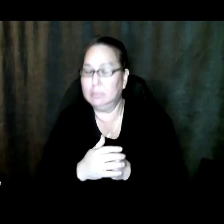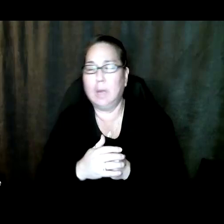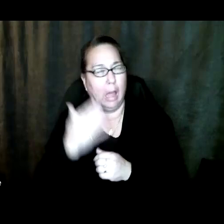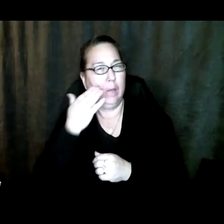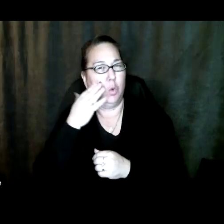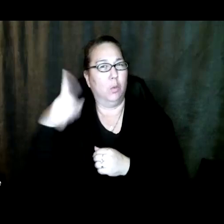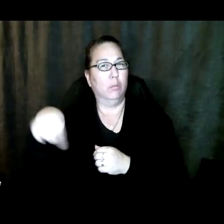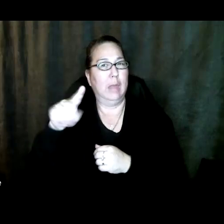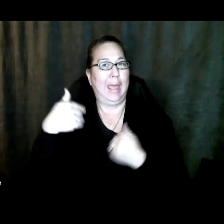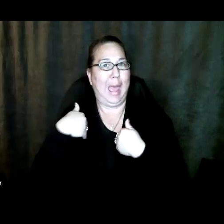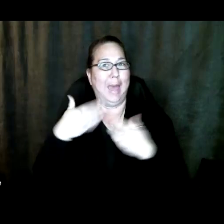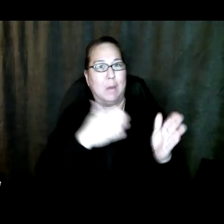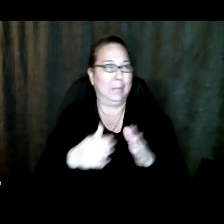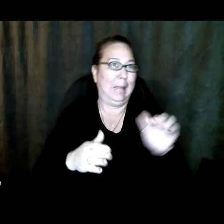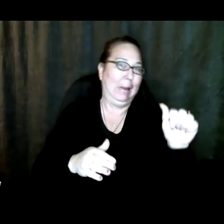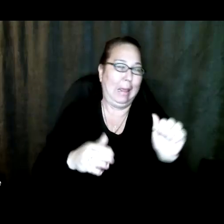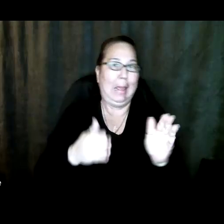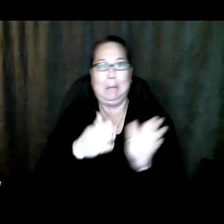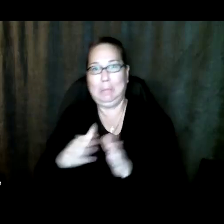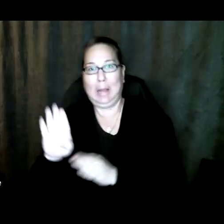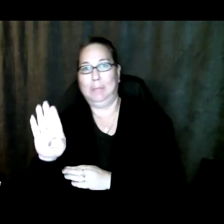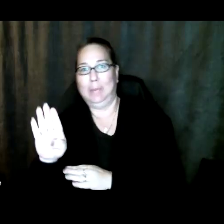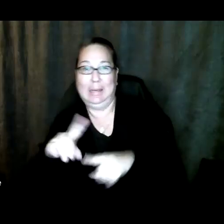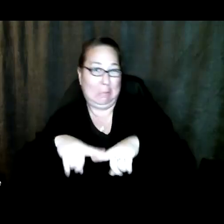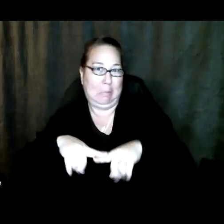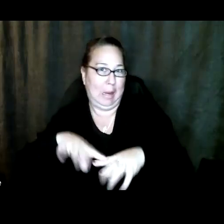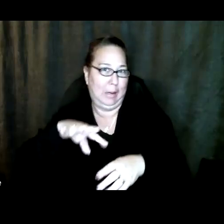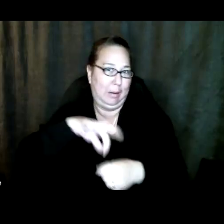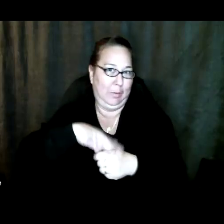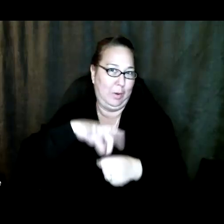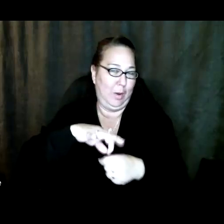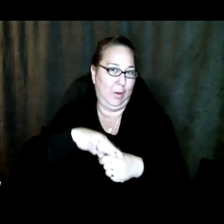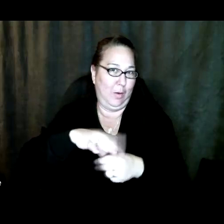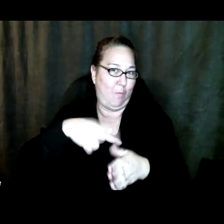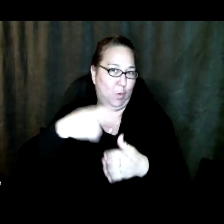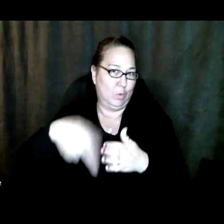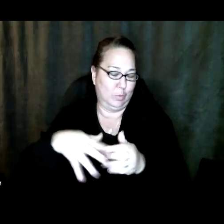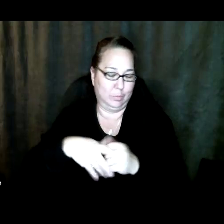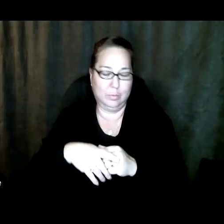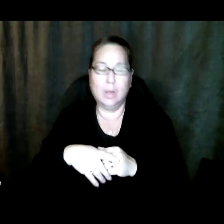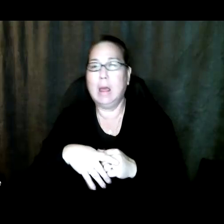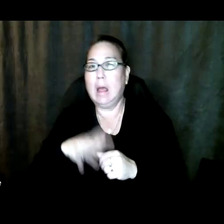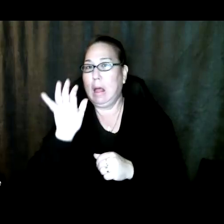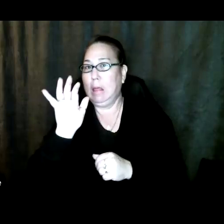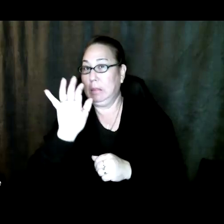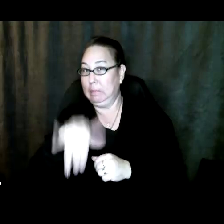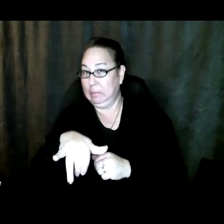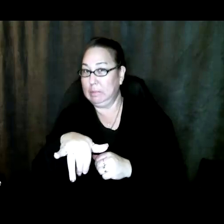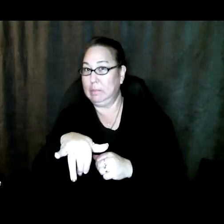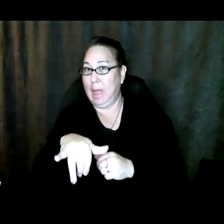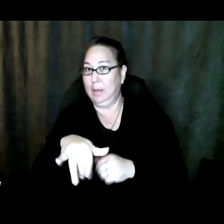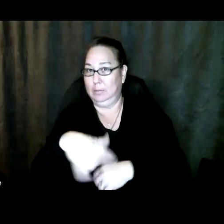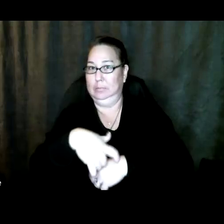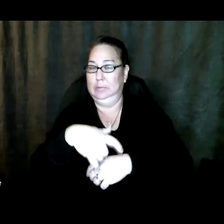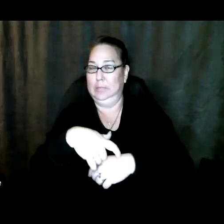a plan A, plan B, depending on the vote, obviously. And I think that that school committee meeting we will be